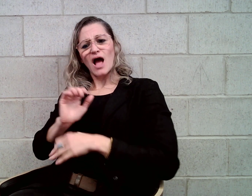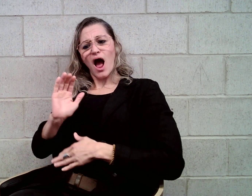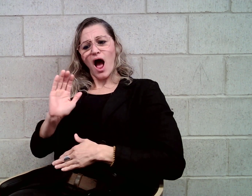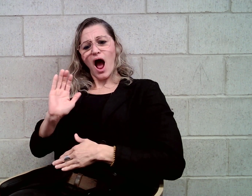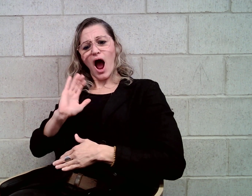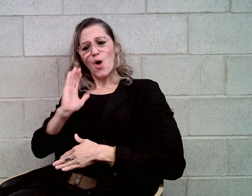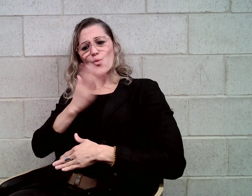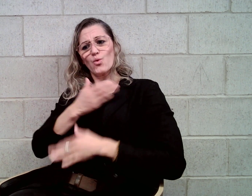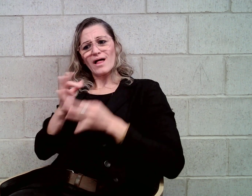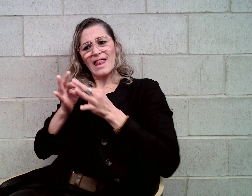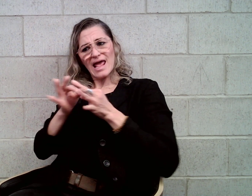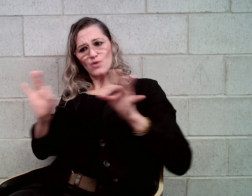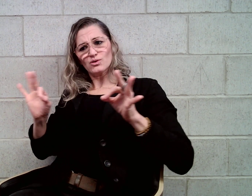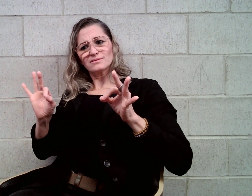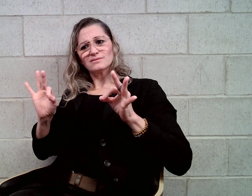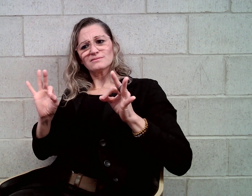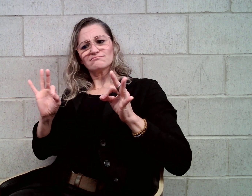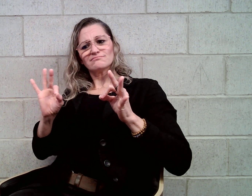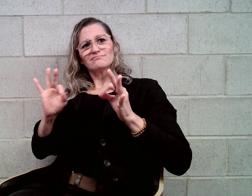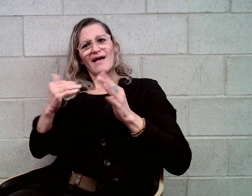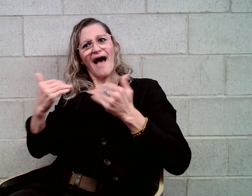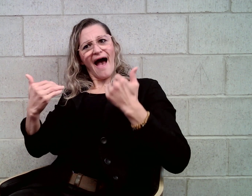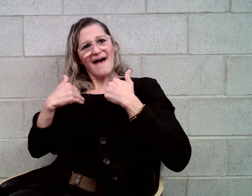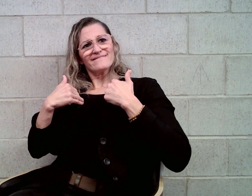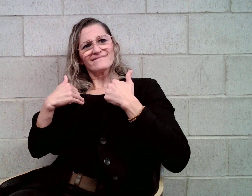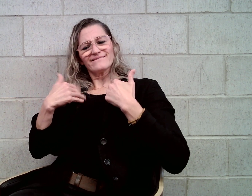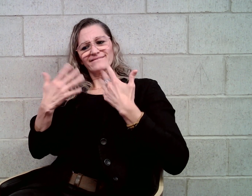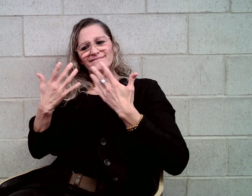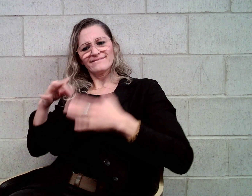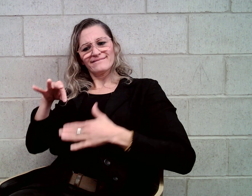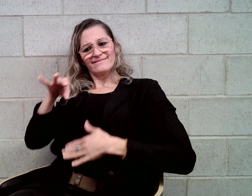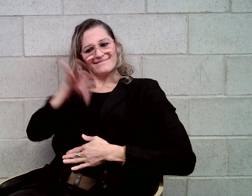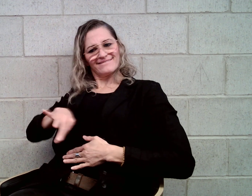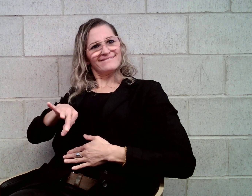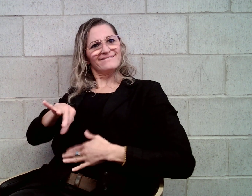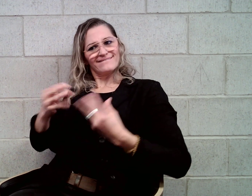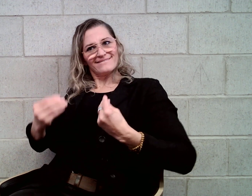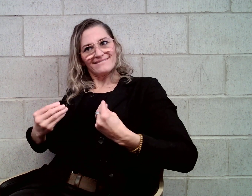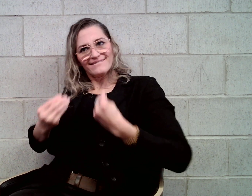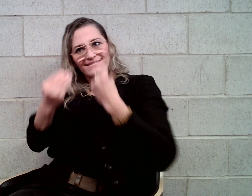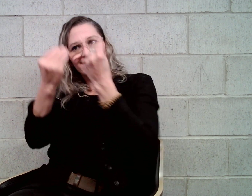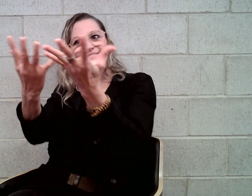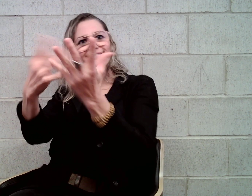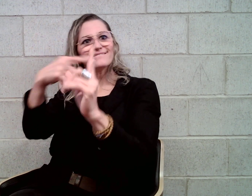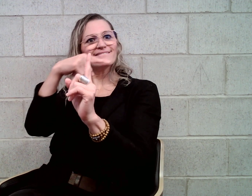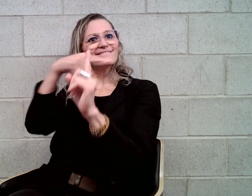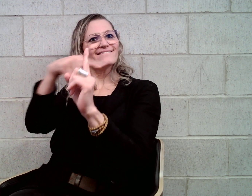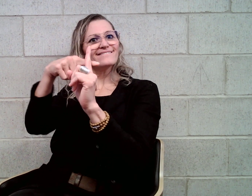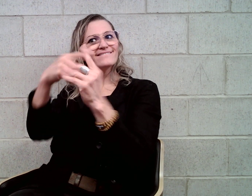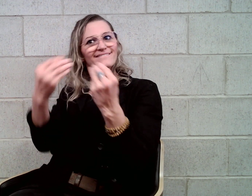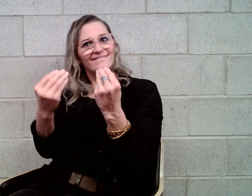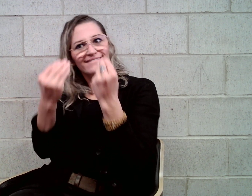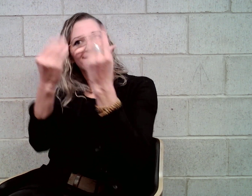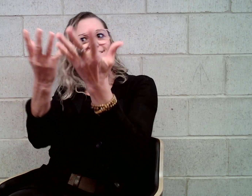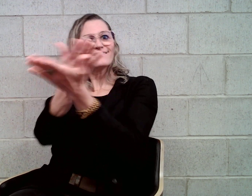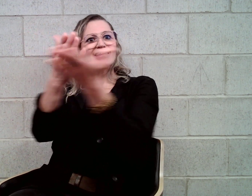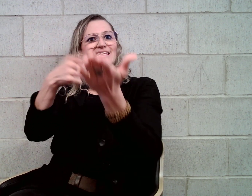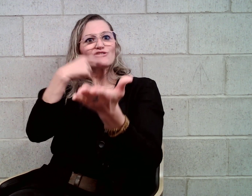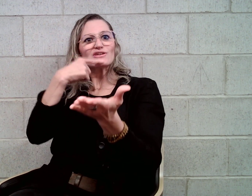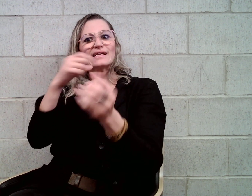really appreciated seeing our language on stage, seeing the contribution, the benefit,